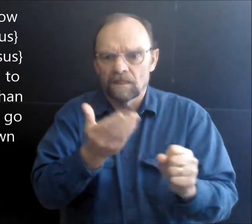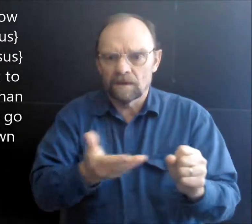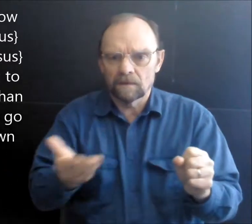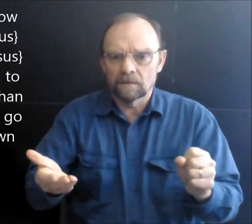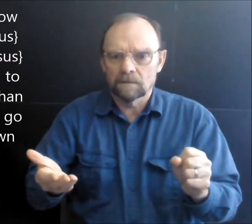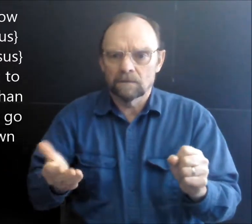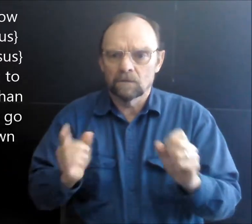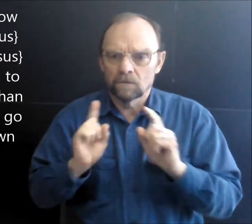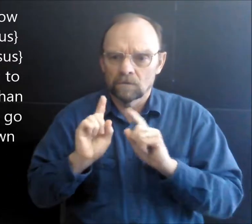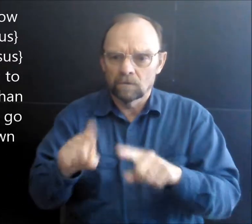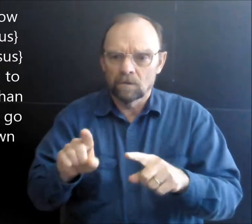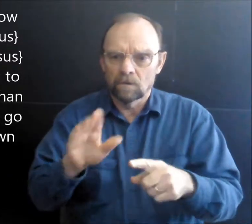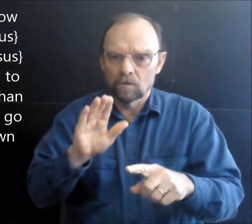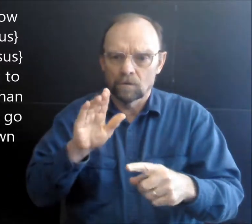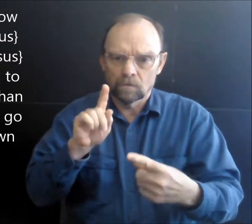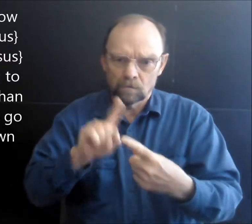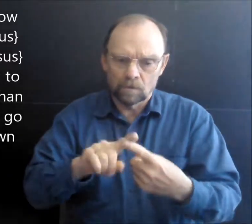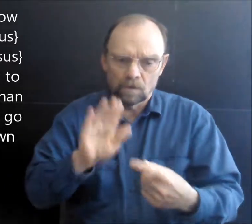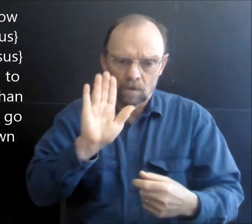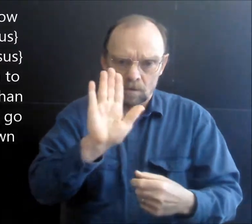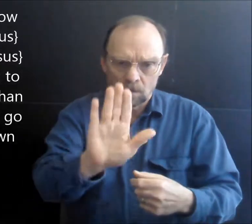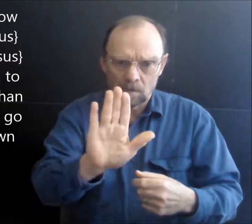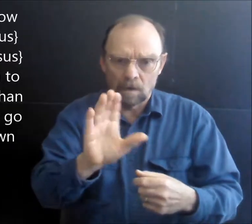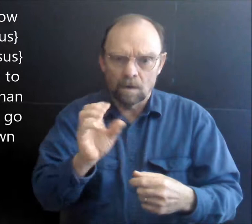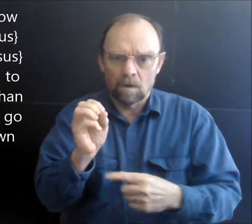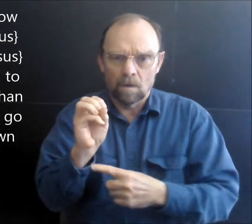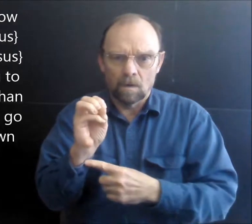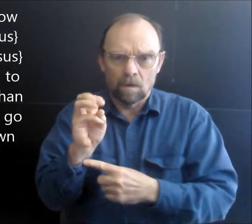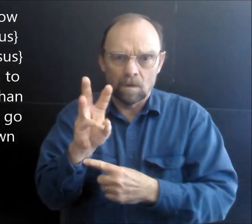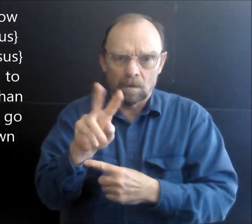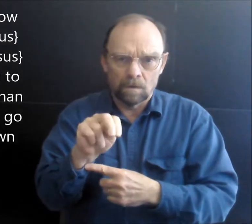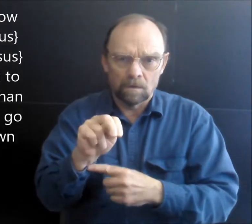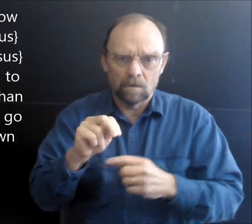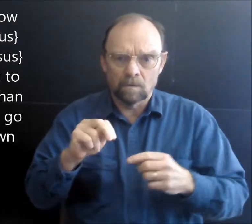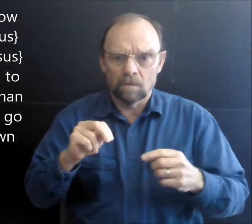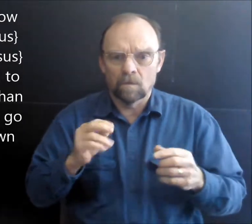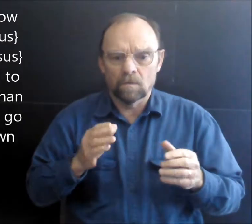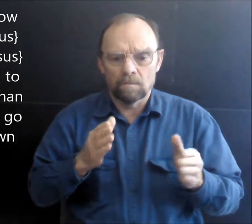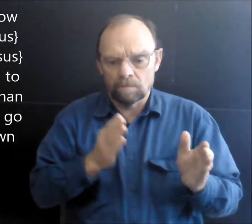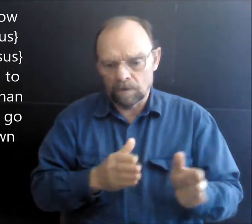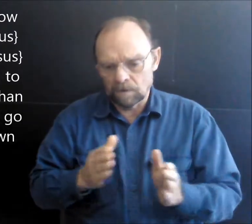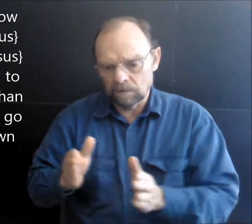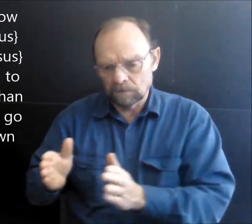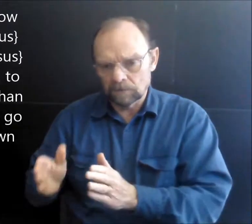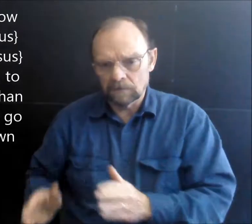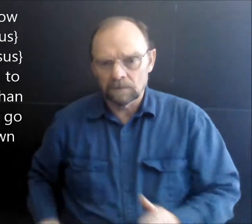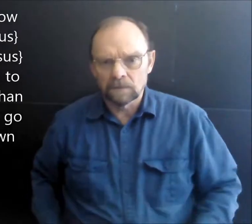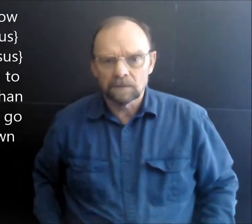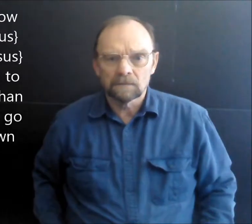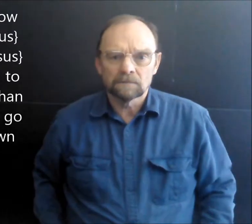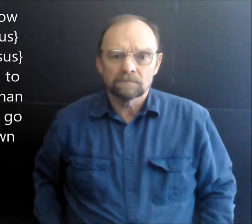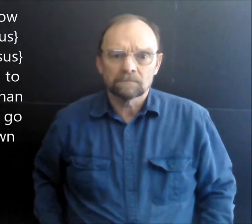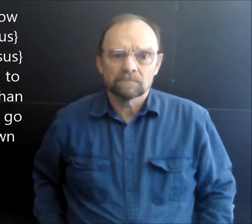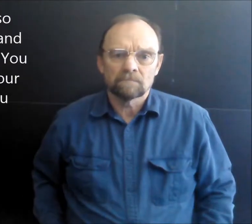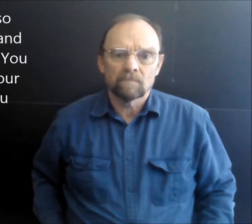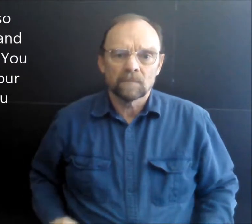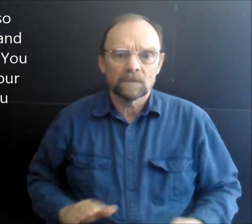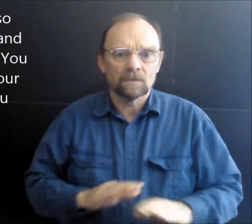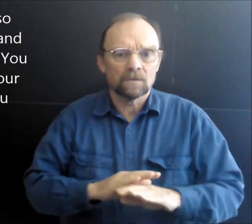Don't take yourself so seriously. Lighten up and laugh with me. You have me on your